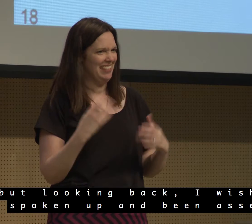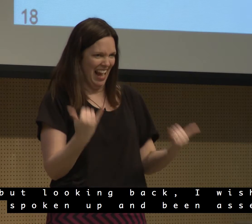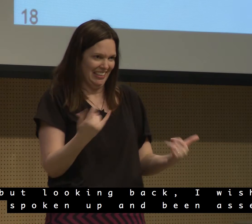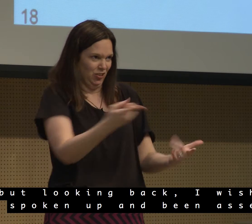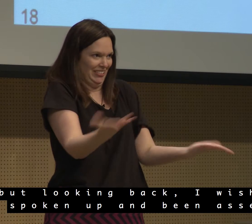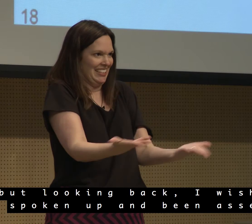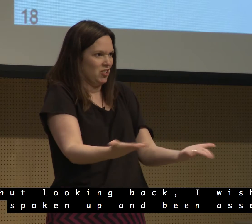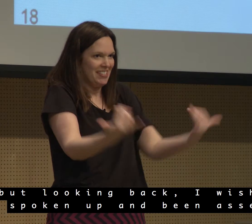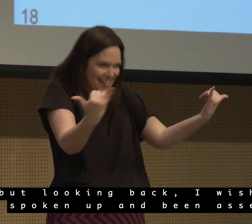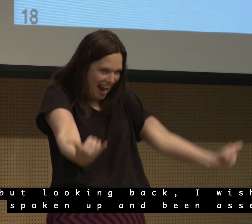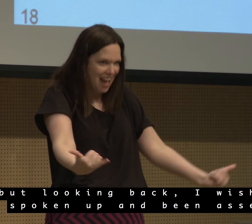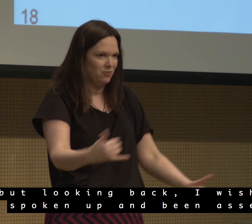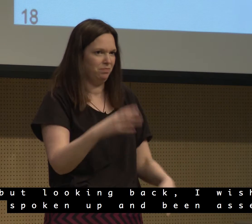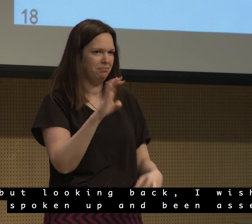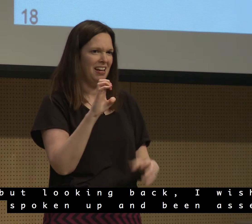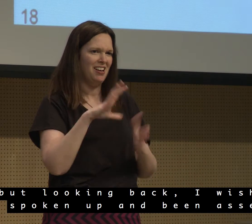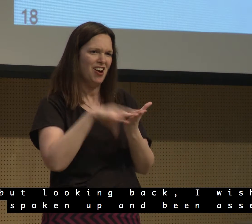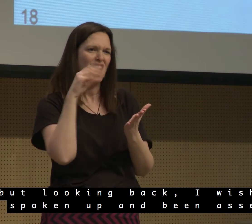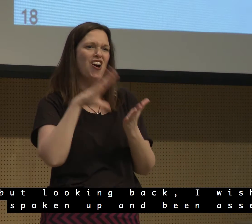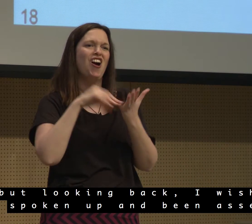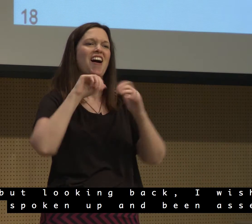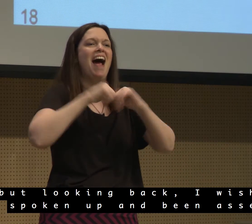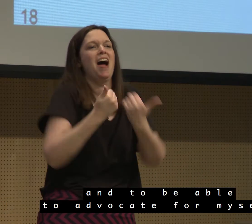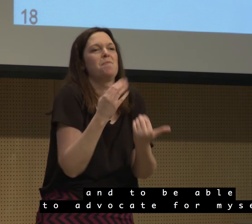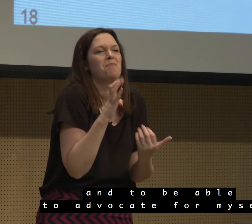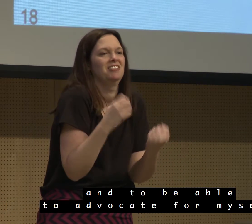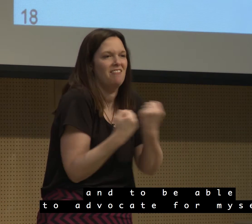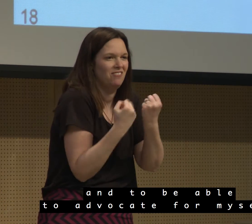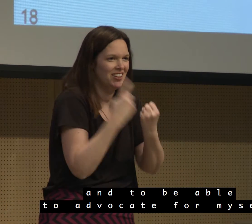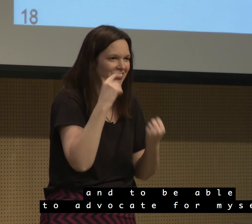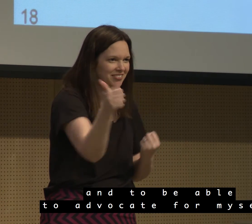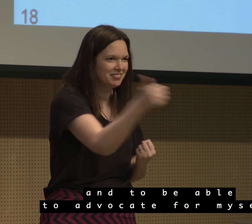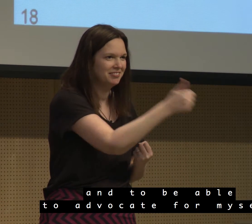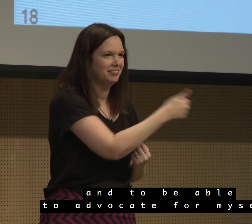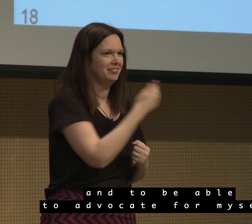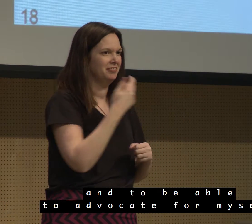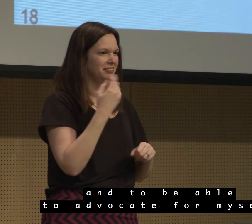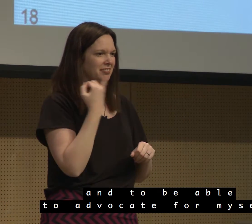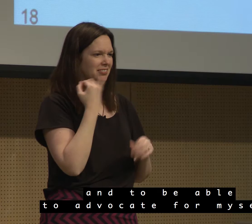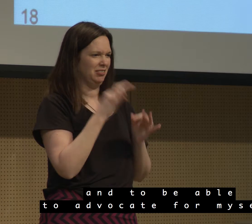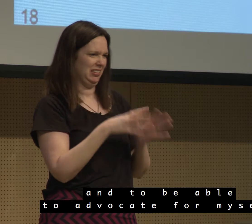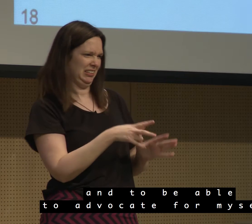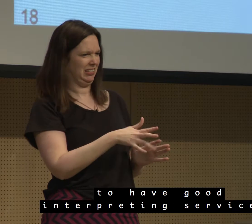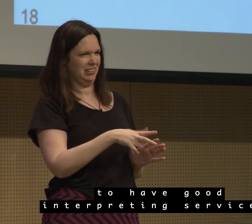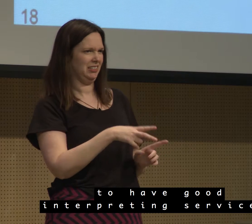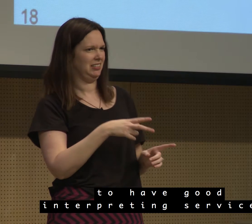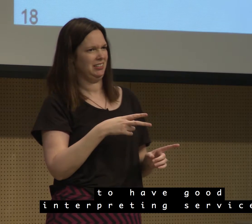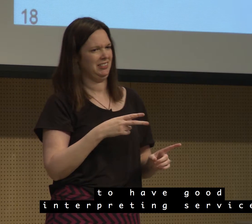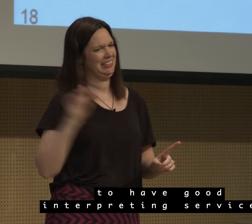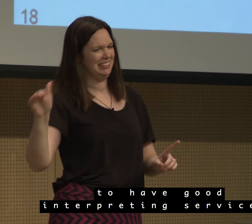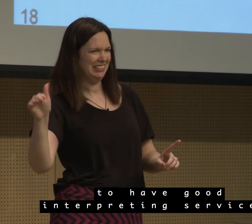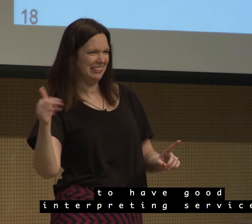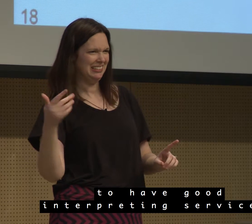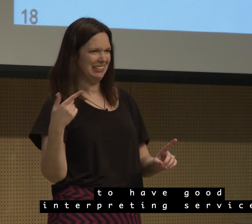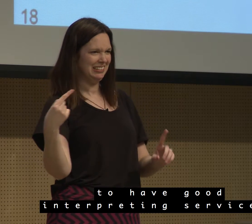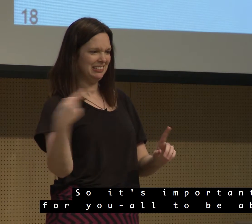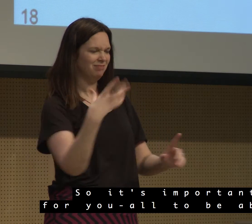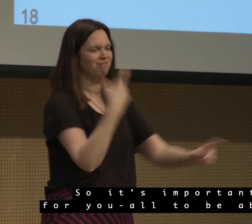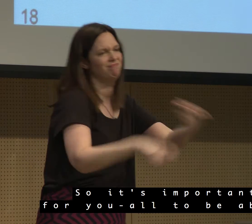had spoken up and been assertive, and to be able to advocate for myself to have good interpreting services.